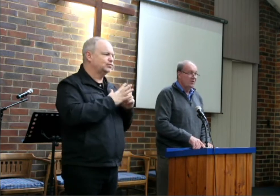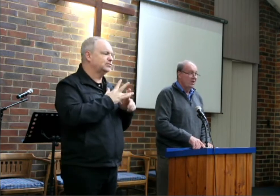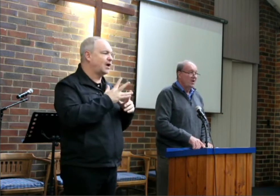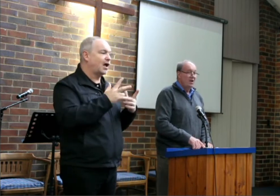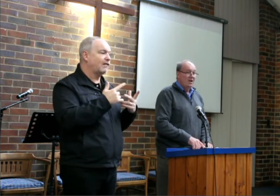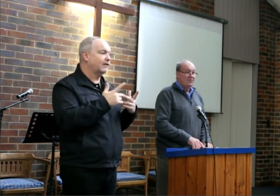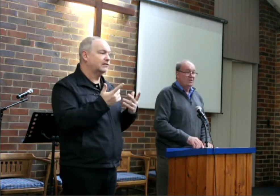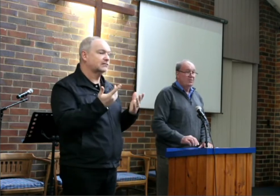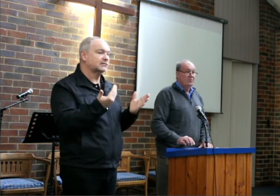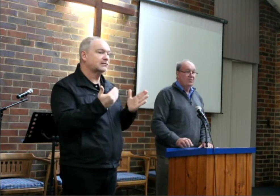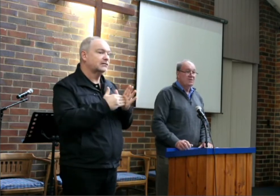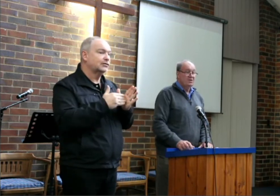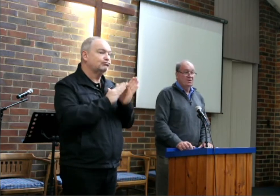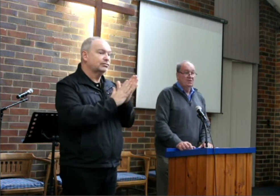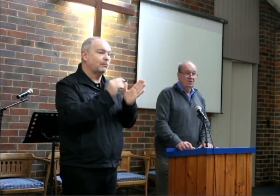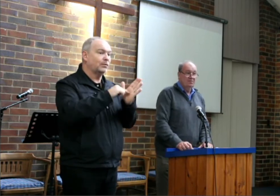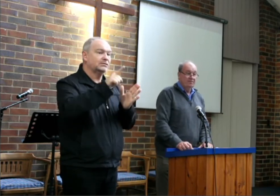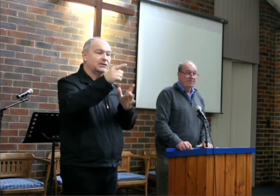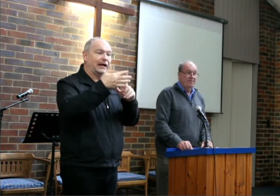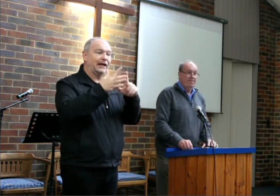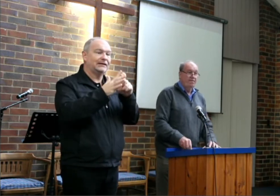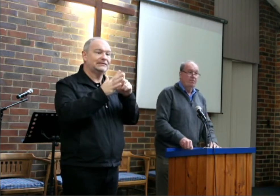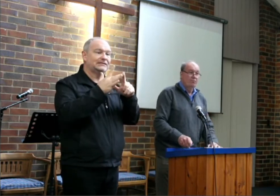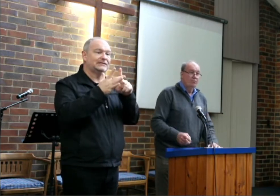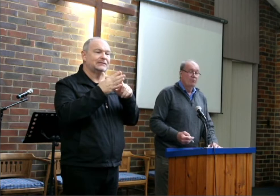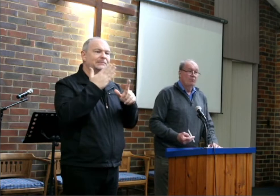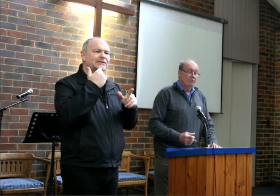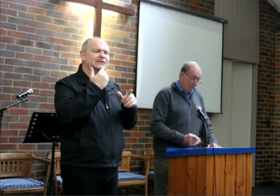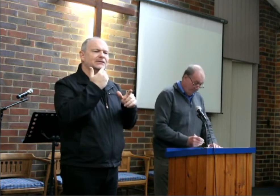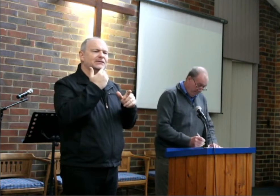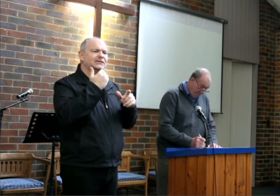anyone have any prayer points? Eddie? Yep.